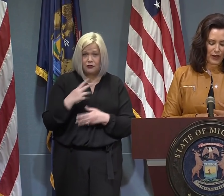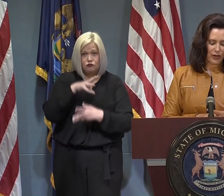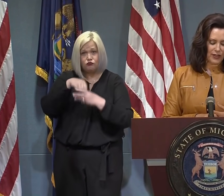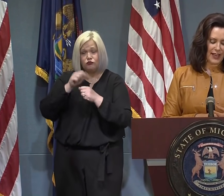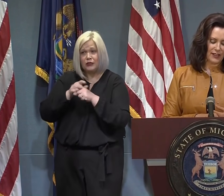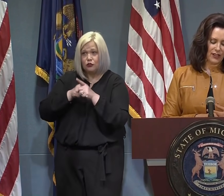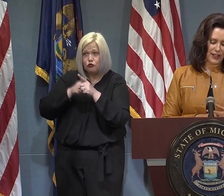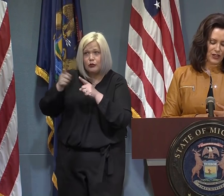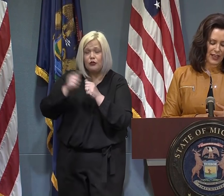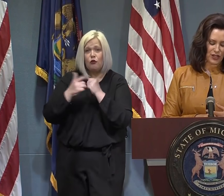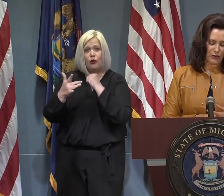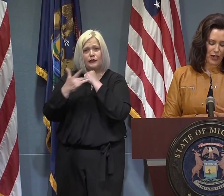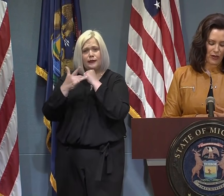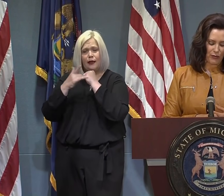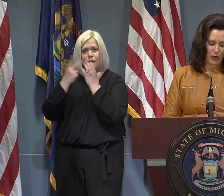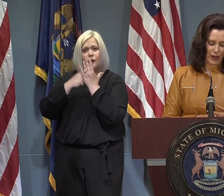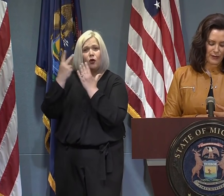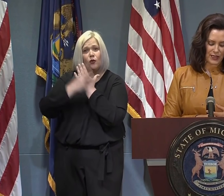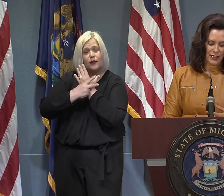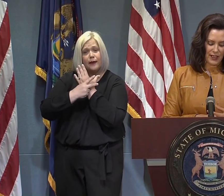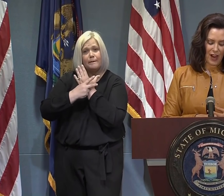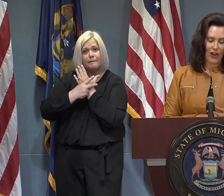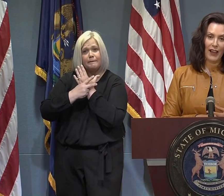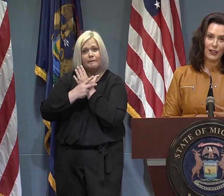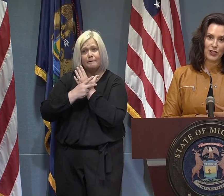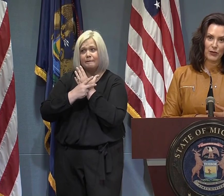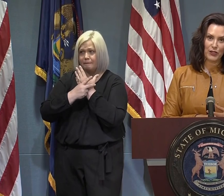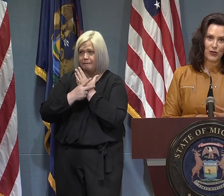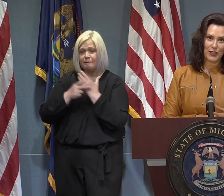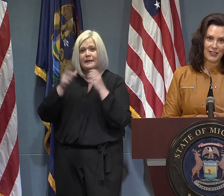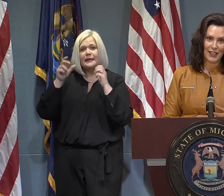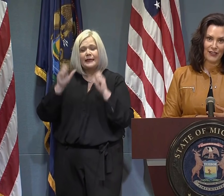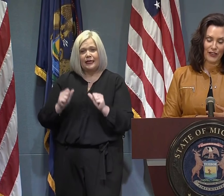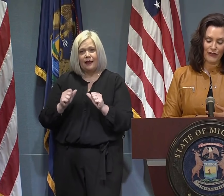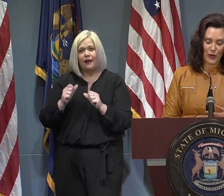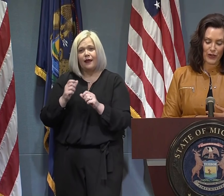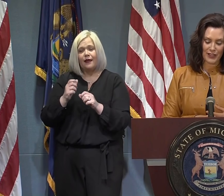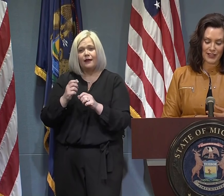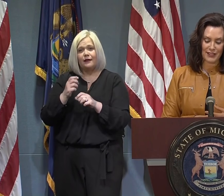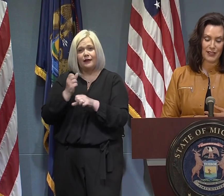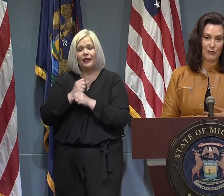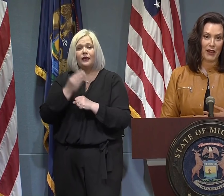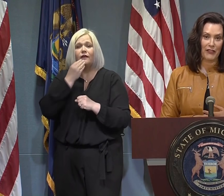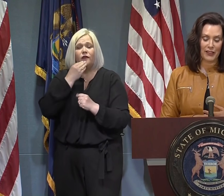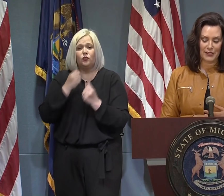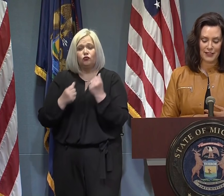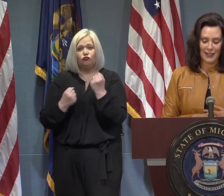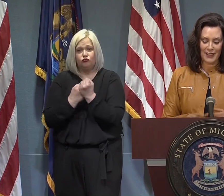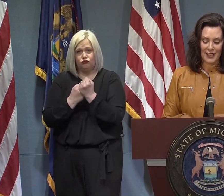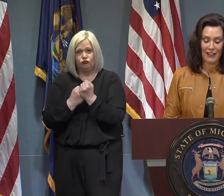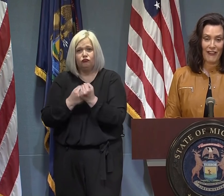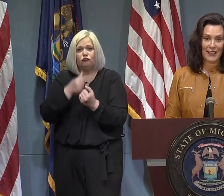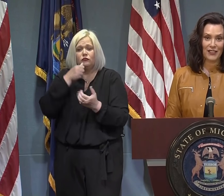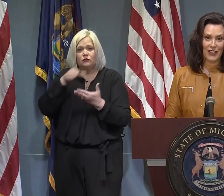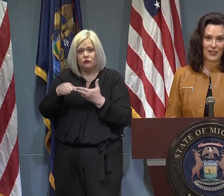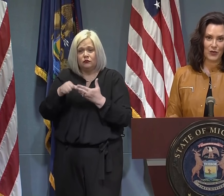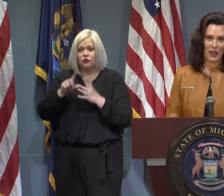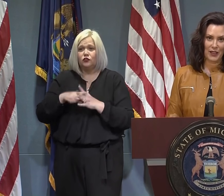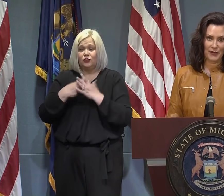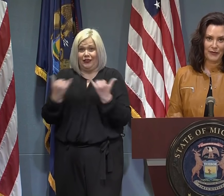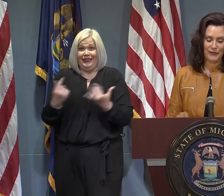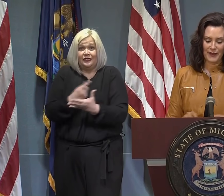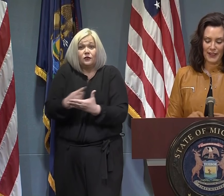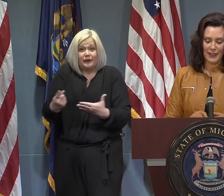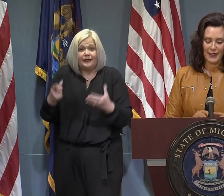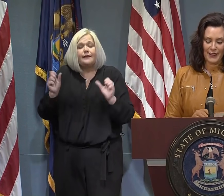in career or technical education programs are eligible to receive food assistance benefits effective this